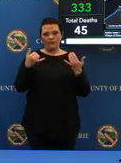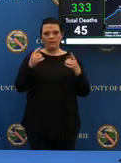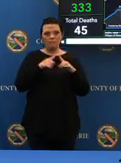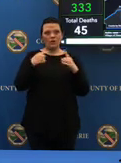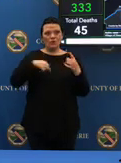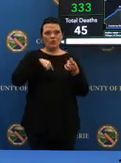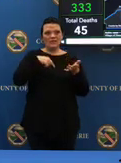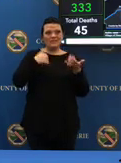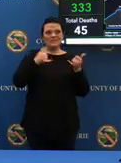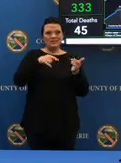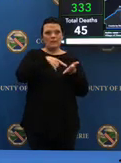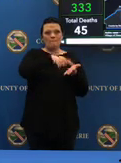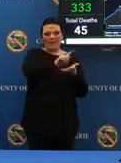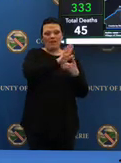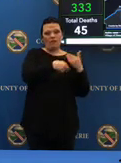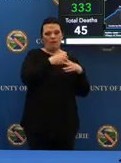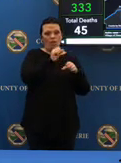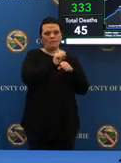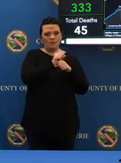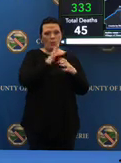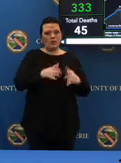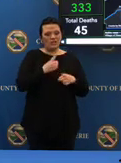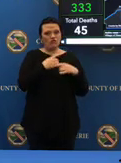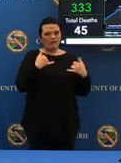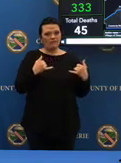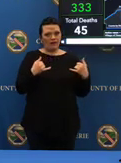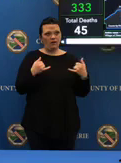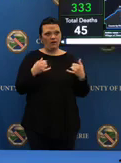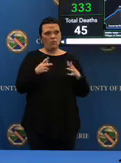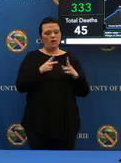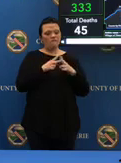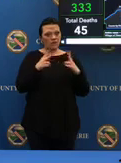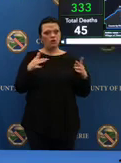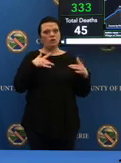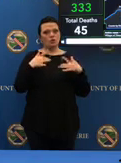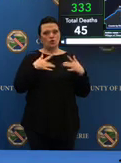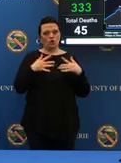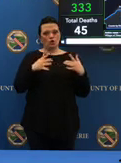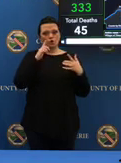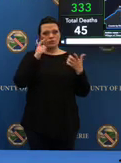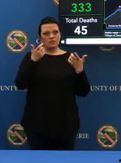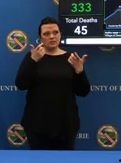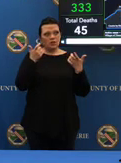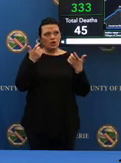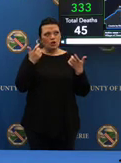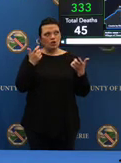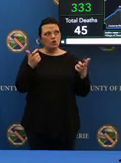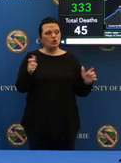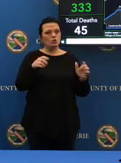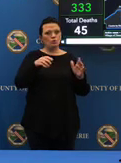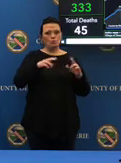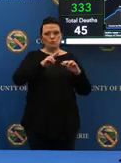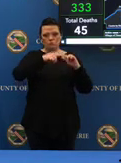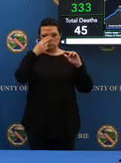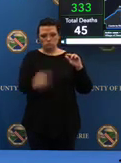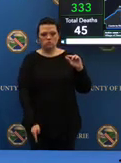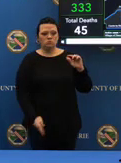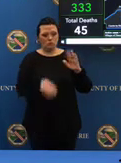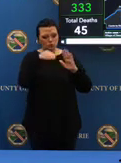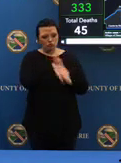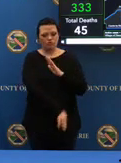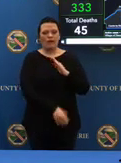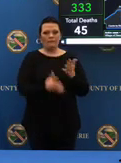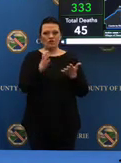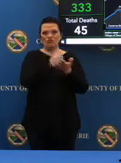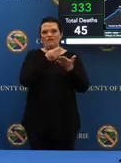all of our employees at this moment. We are very concerned. We're going to see a huge drop in revenues in the second quarter. We